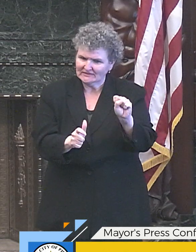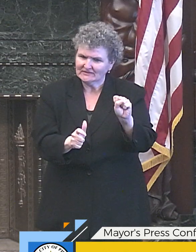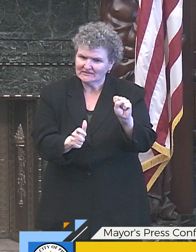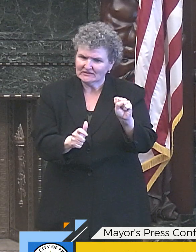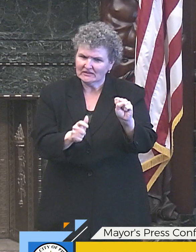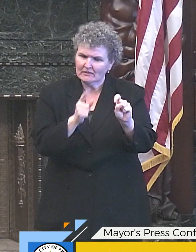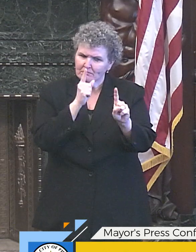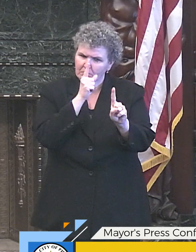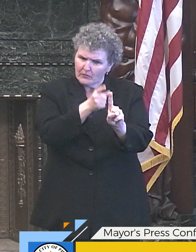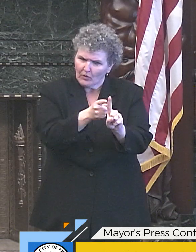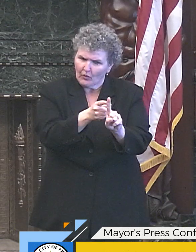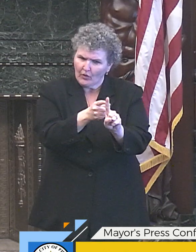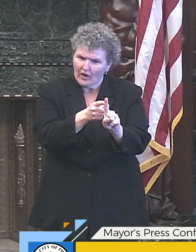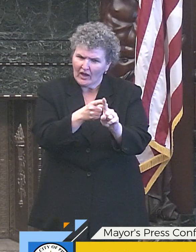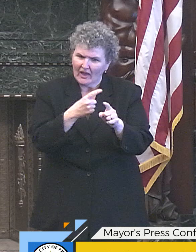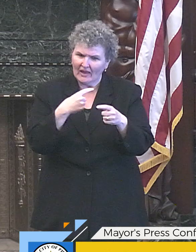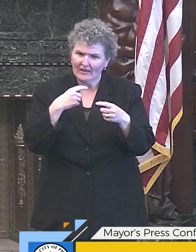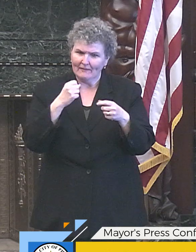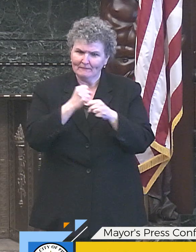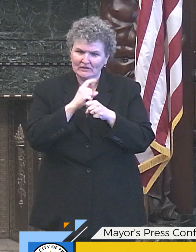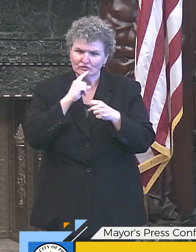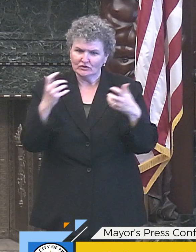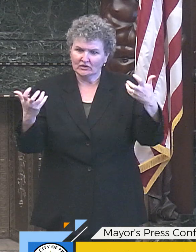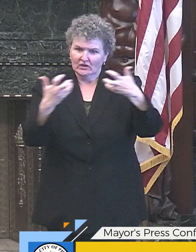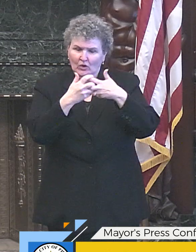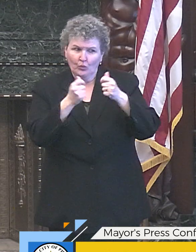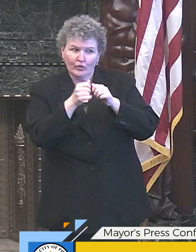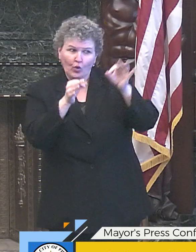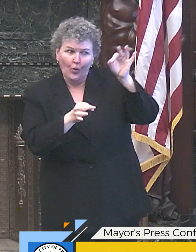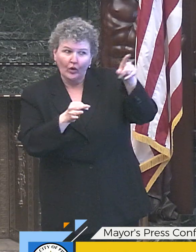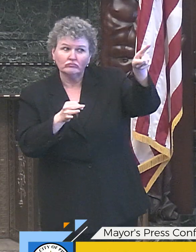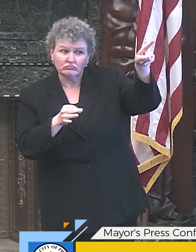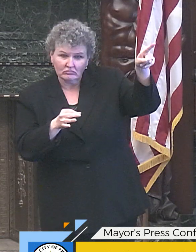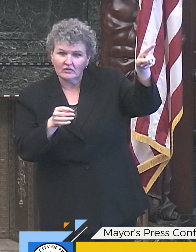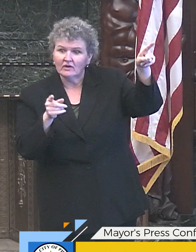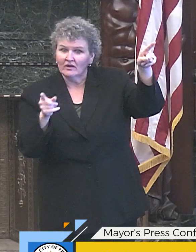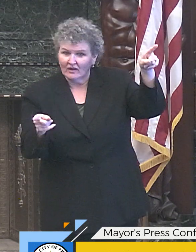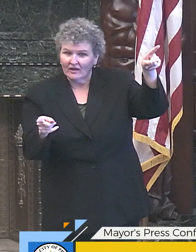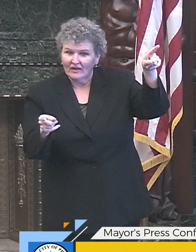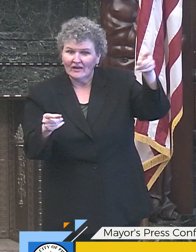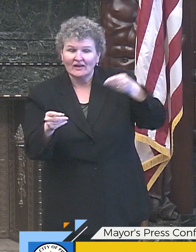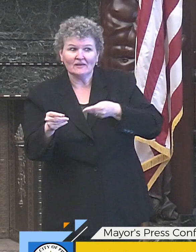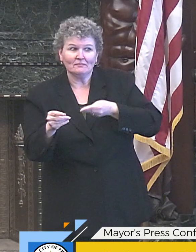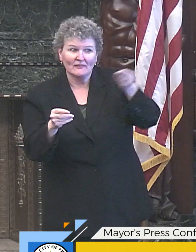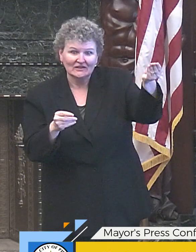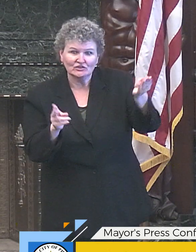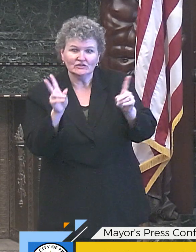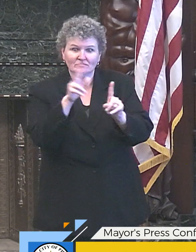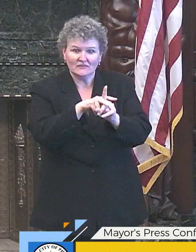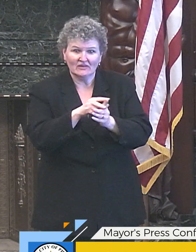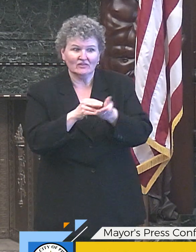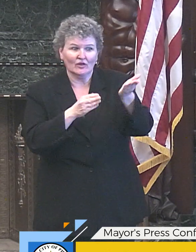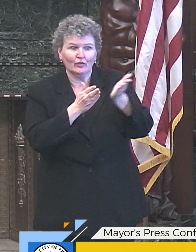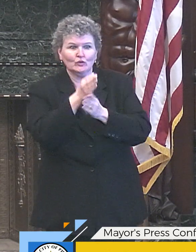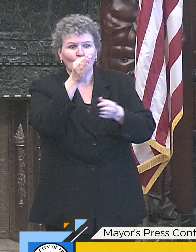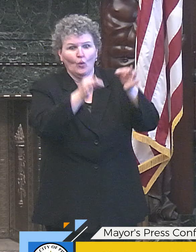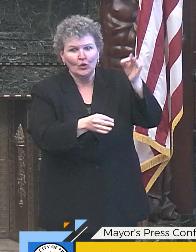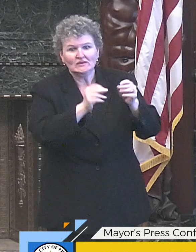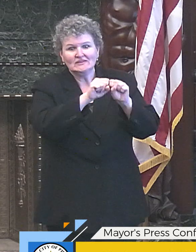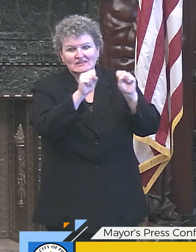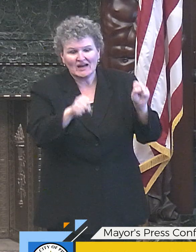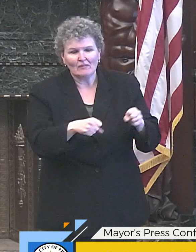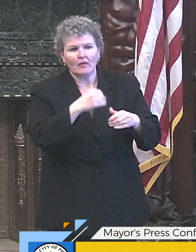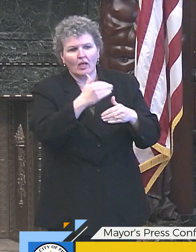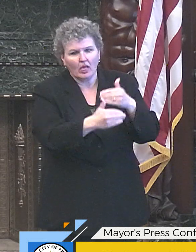productively and proactively with our courts to move petitions aggressively through the system to release